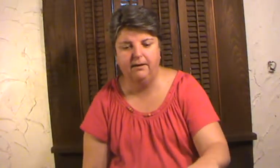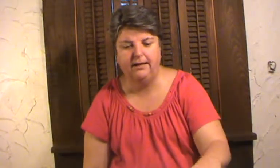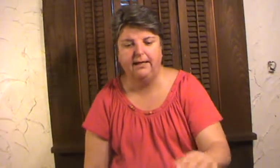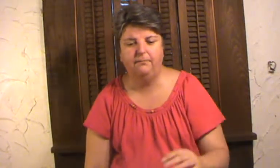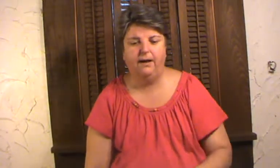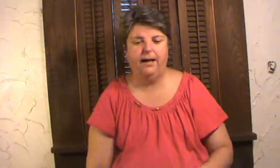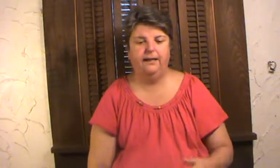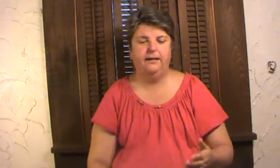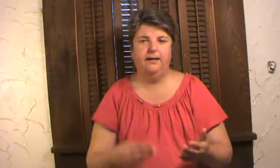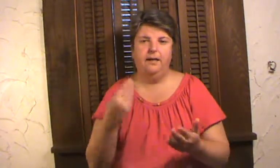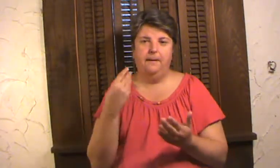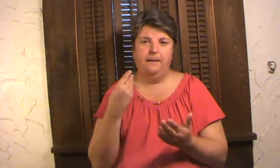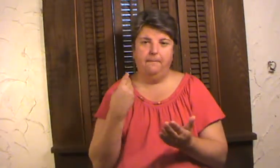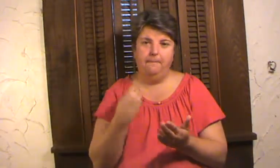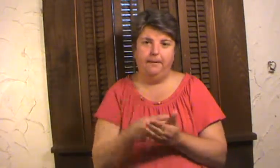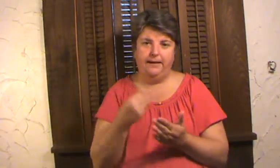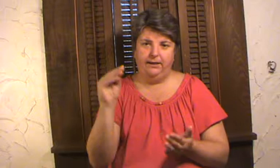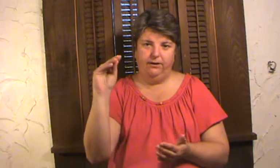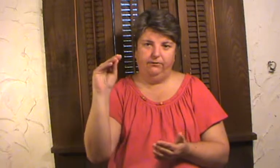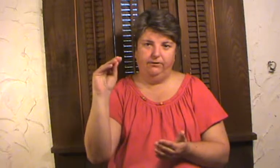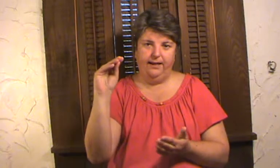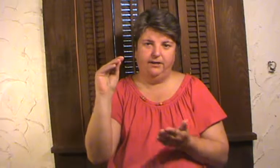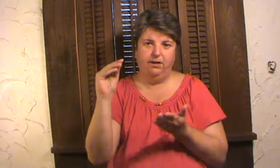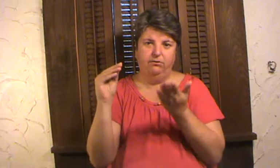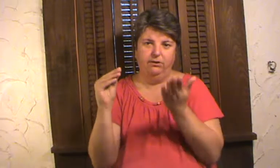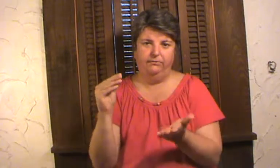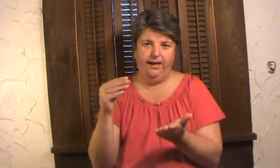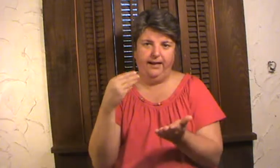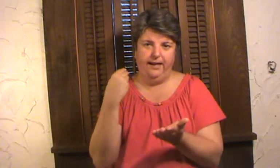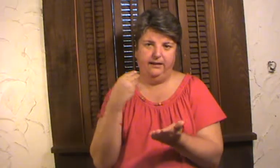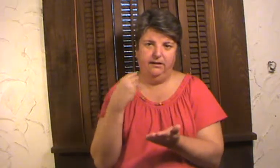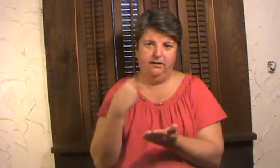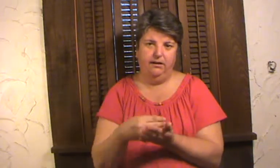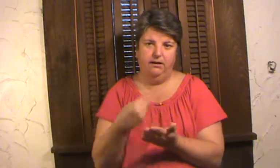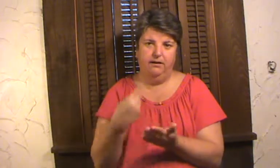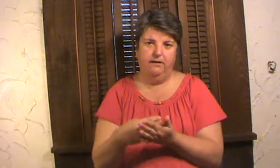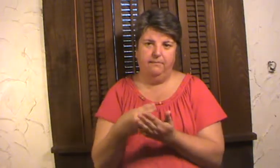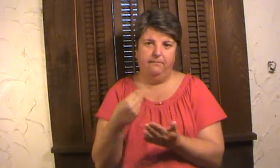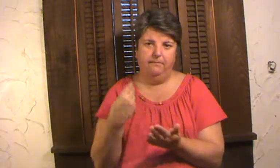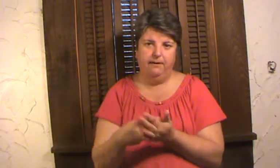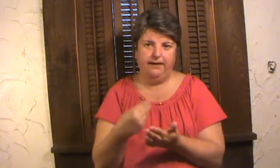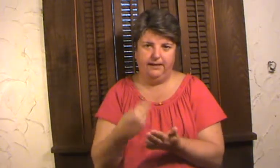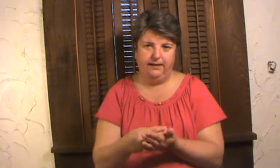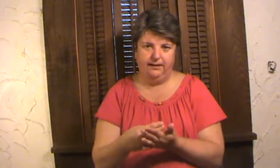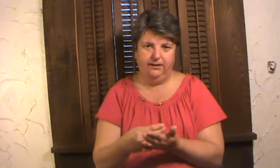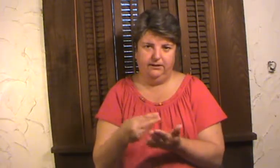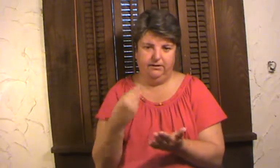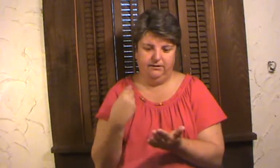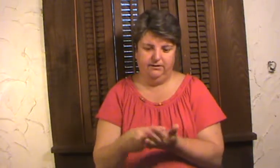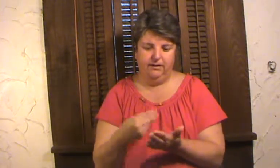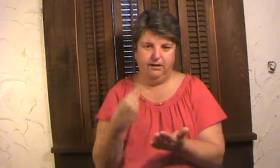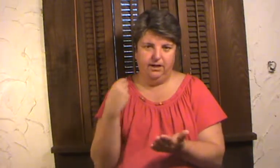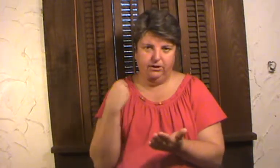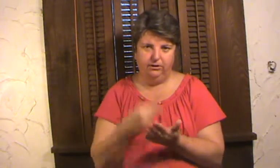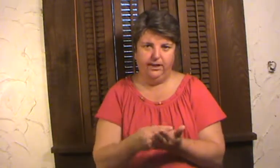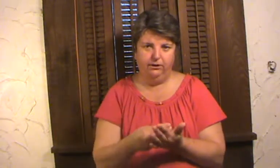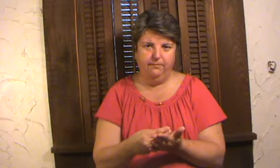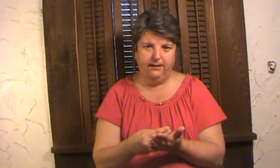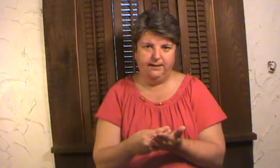Money and buy. Money. You have your flattened O, your flat hand. Money. Like you're laying your money down